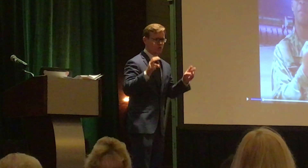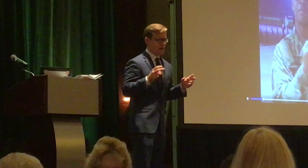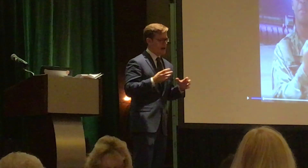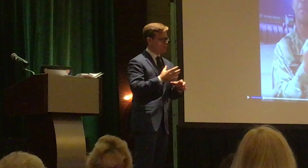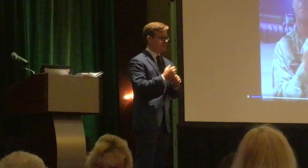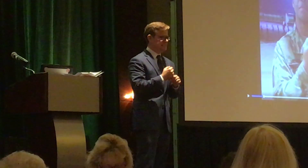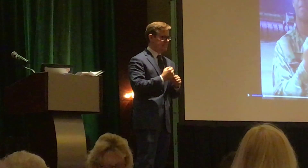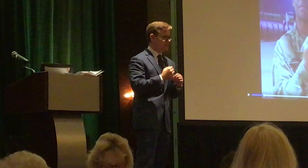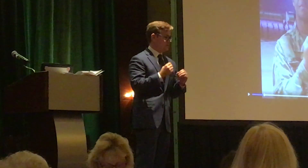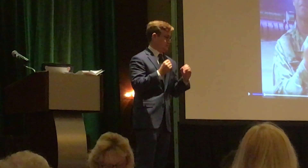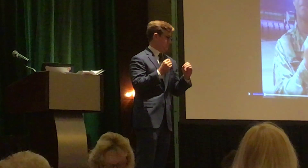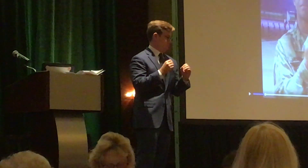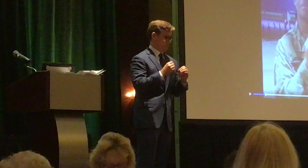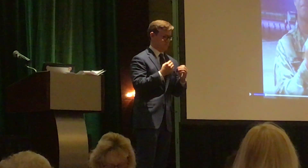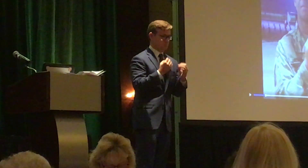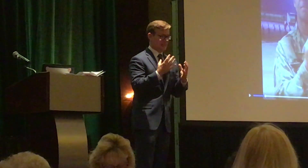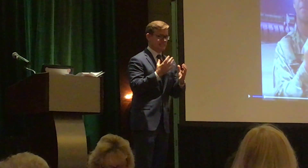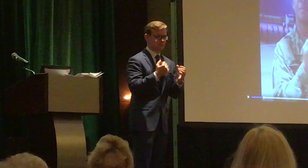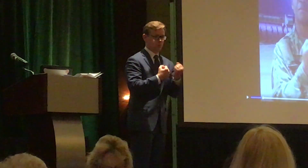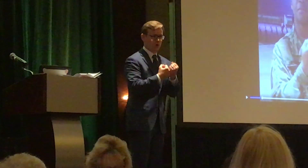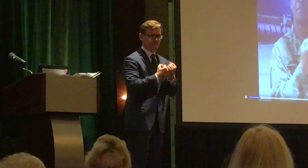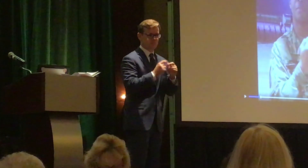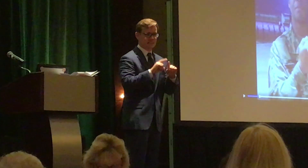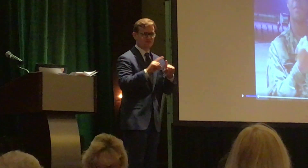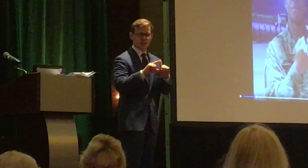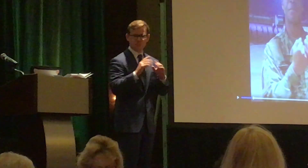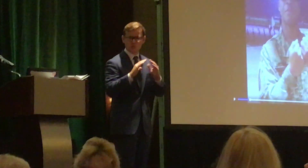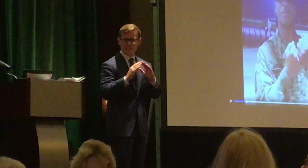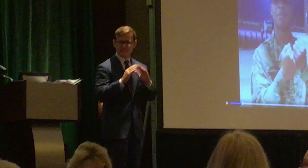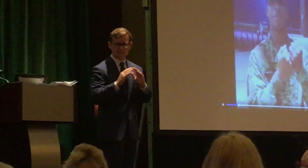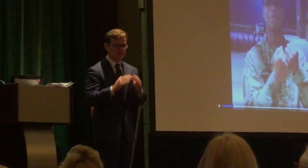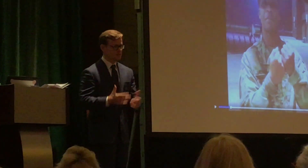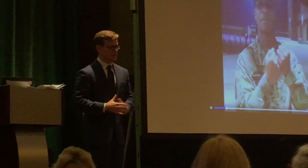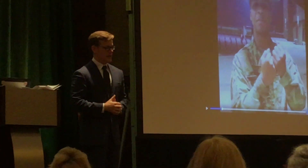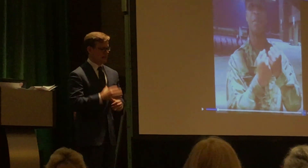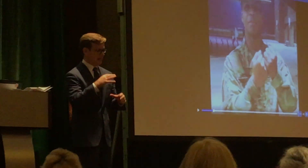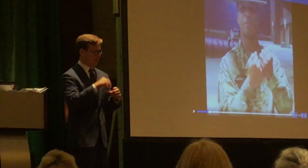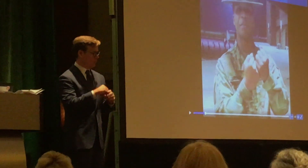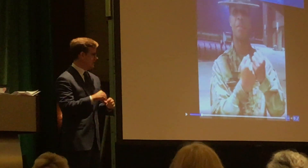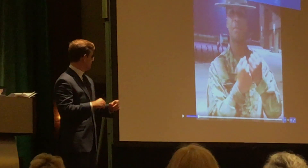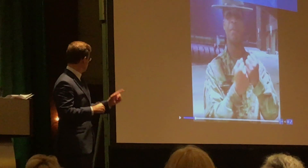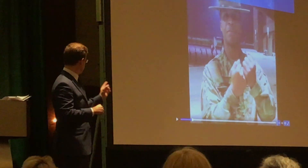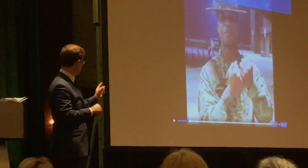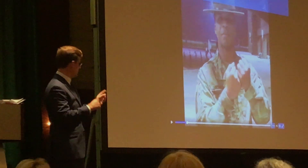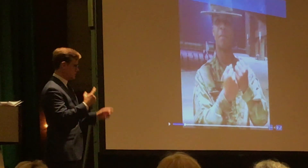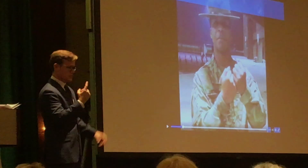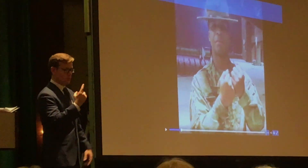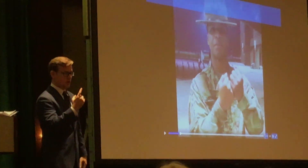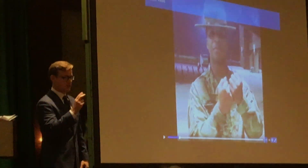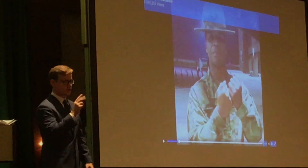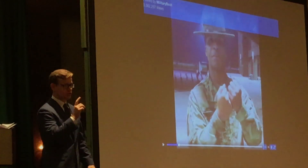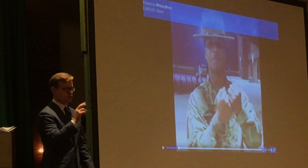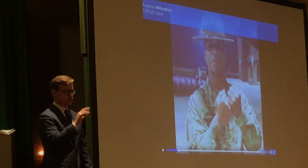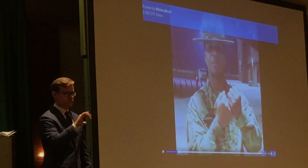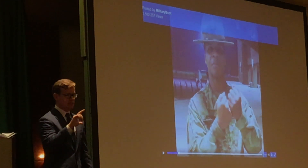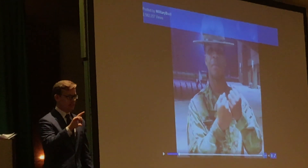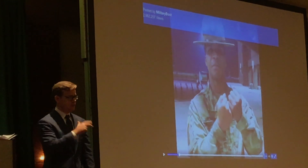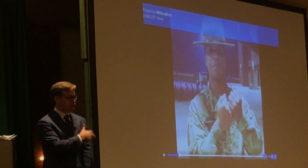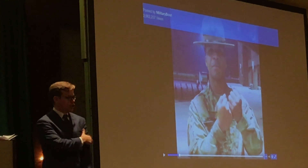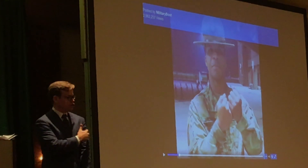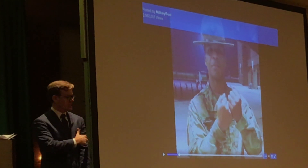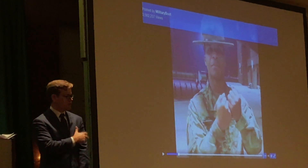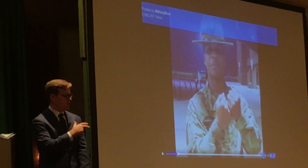As we explore this issue more and more, I've gotten support from a variety of different communities, including this